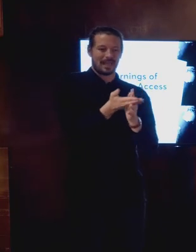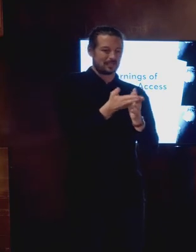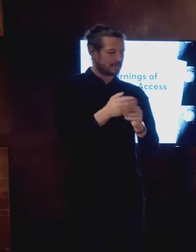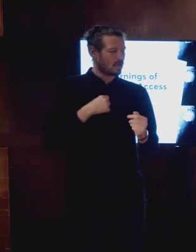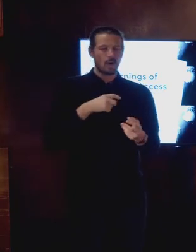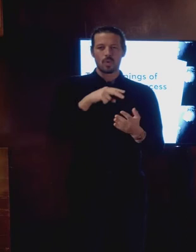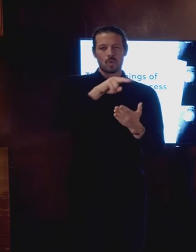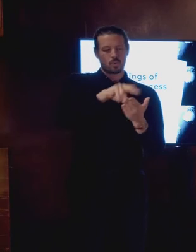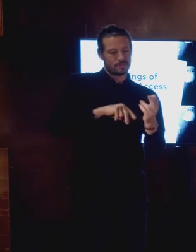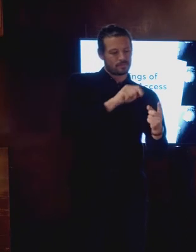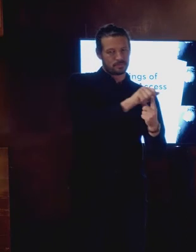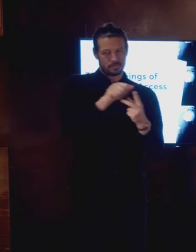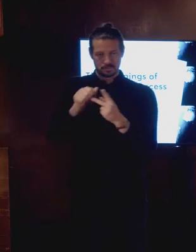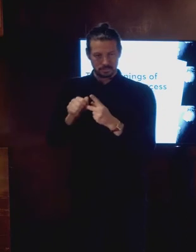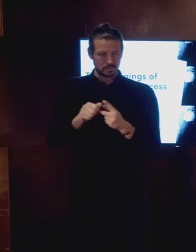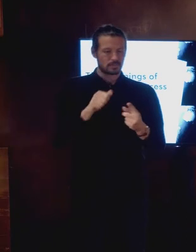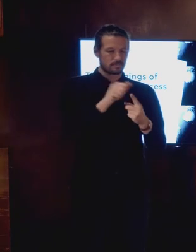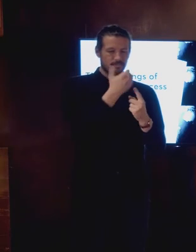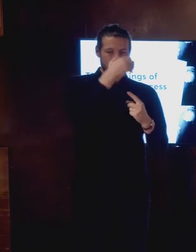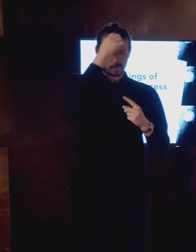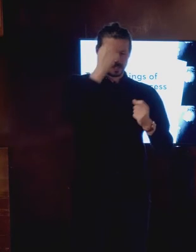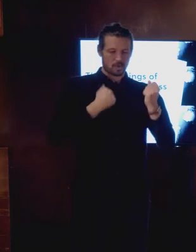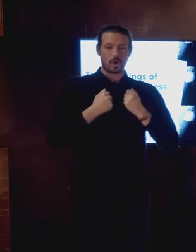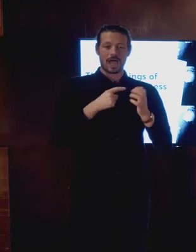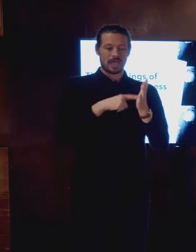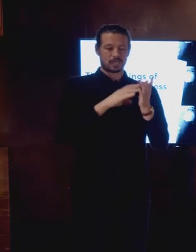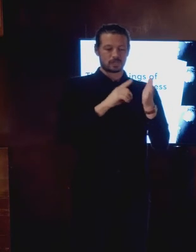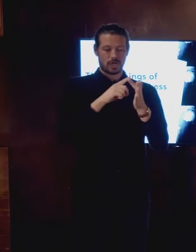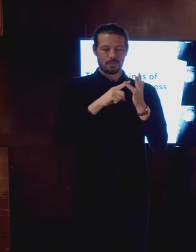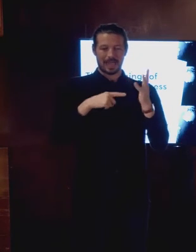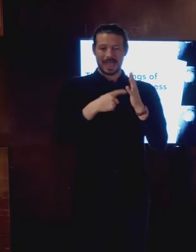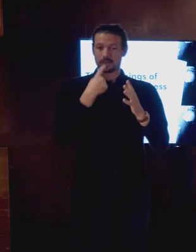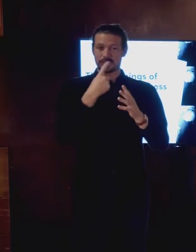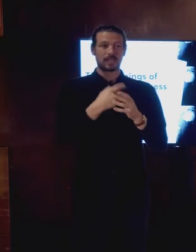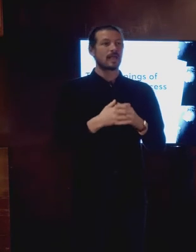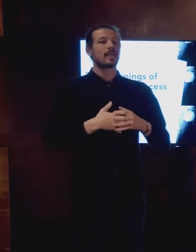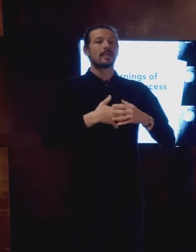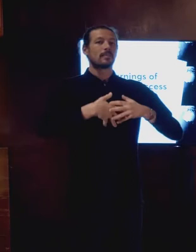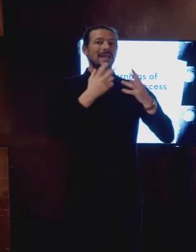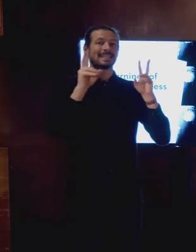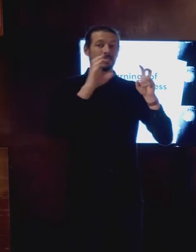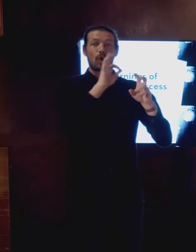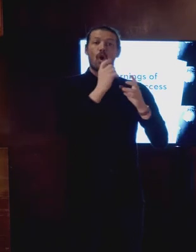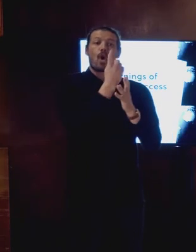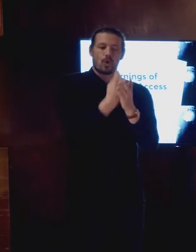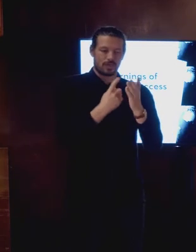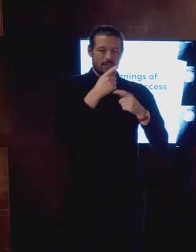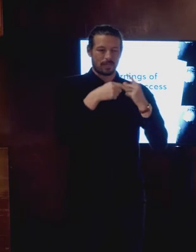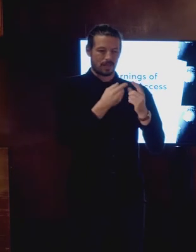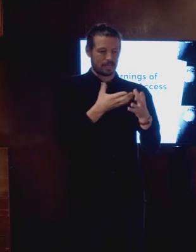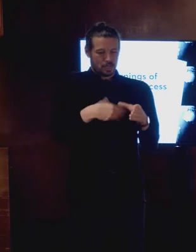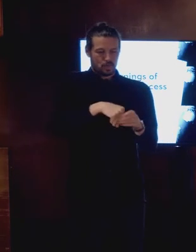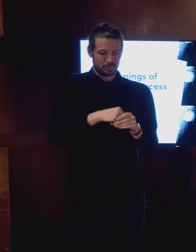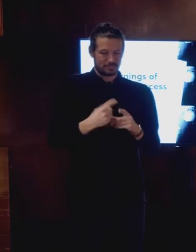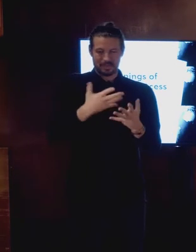I'm going to read two reviews now. I'm going to read one of Queen Kong. Time Out said that the major theme is not just of inclusion but the boundless potential